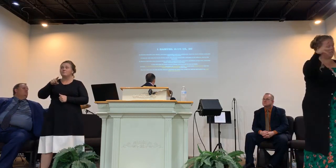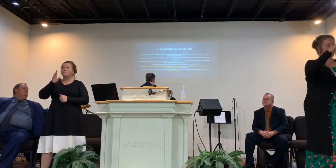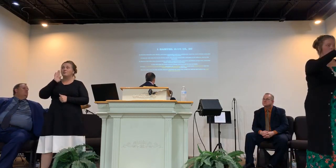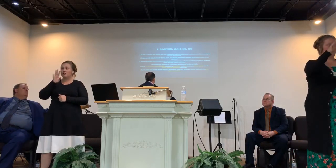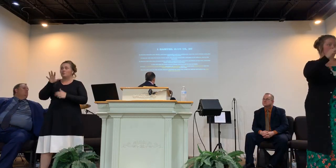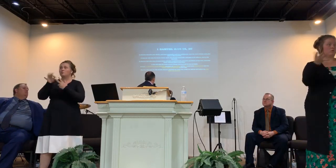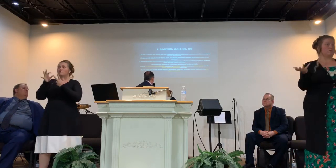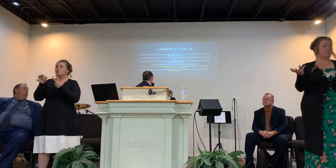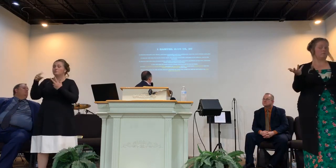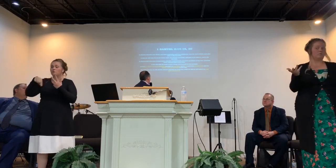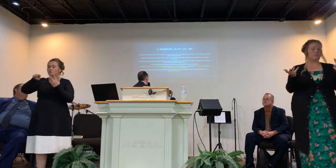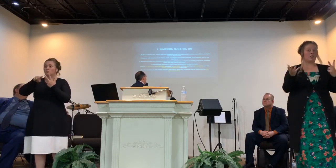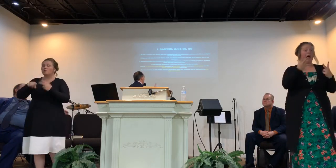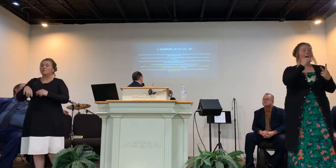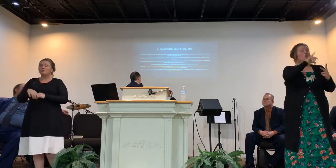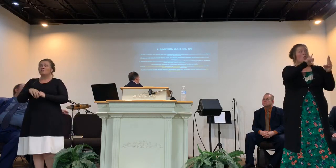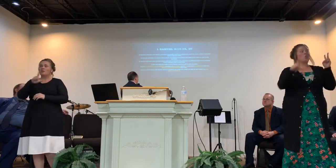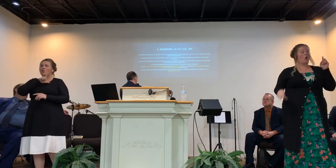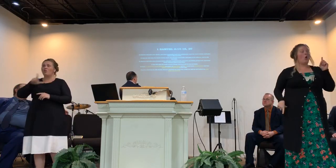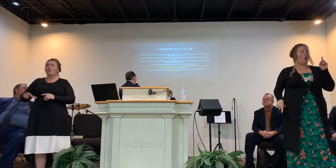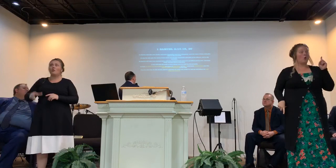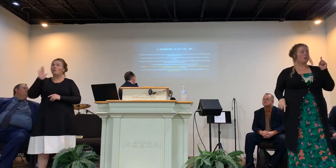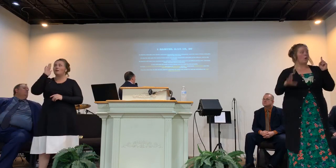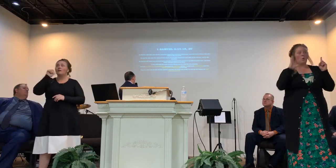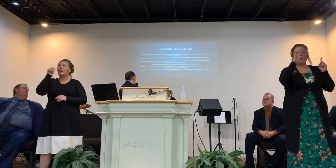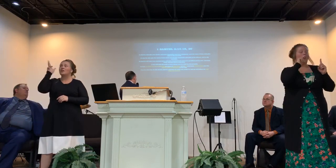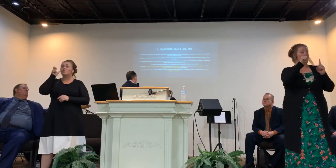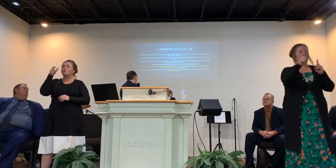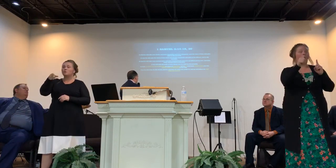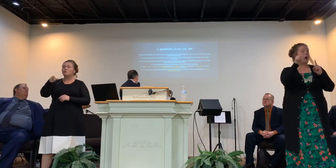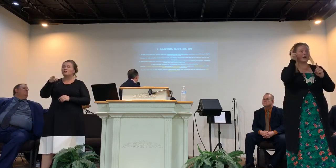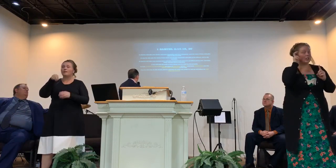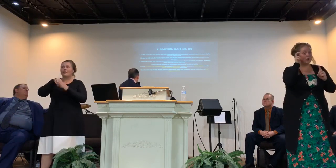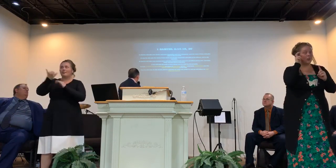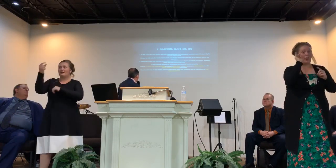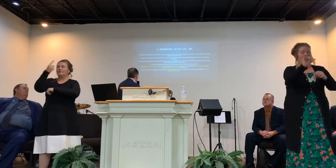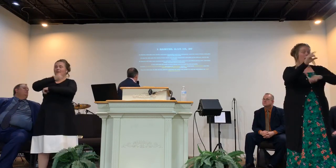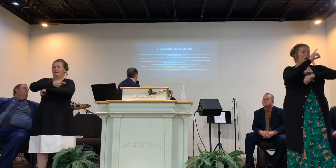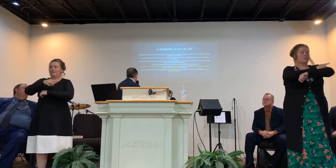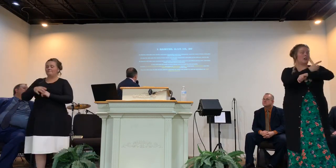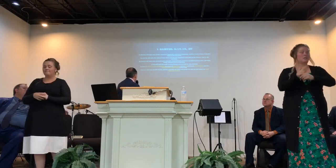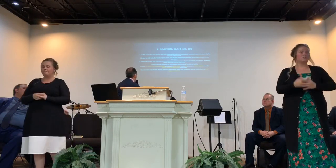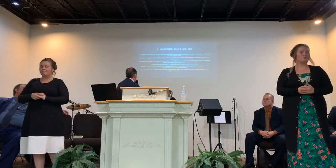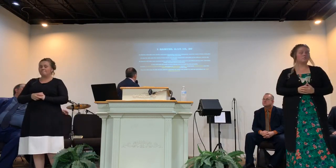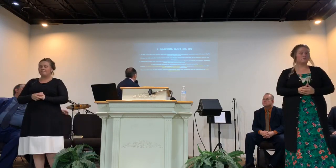you. And the Lord will not hear you in that day.